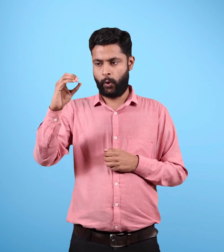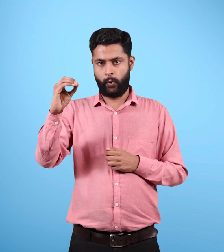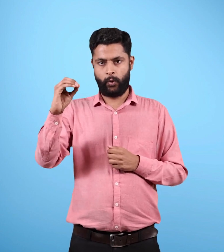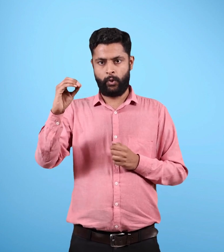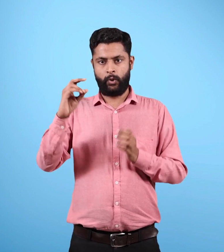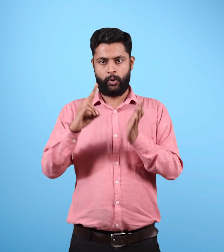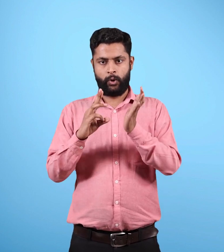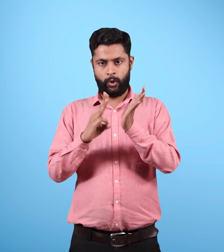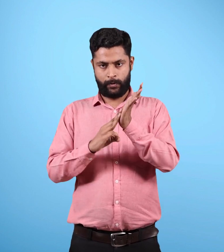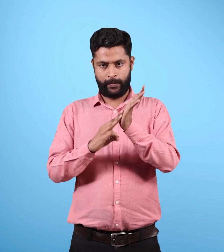Omnivore.